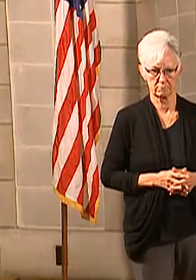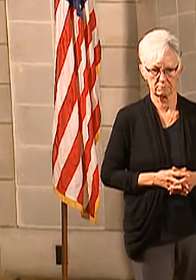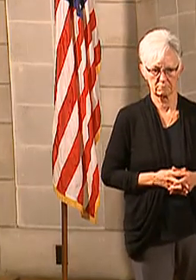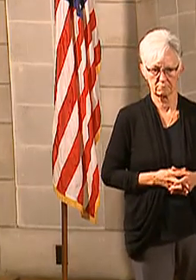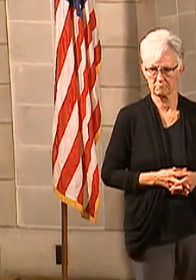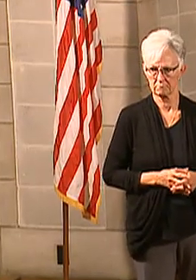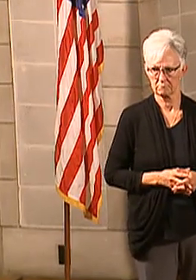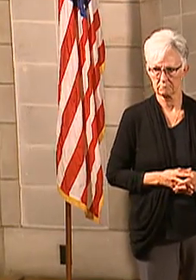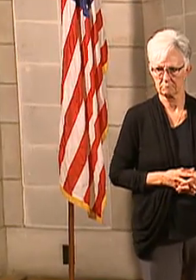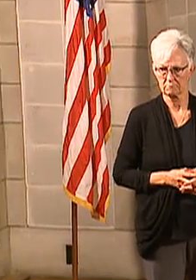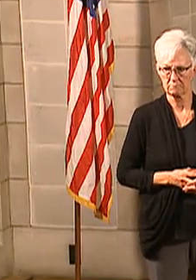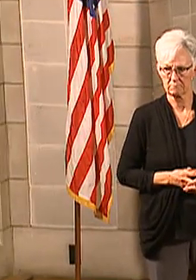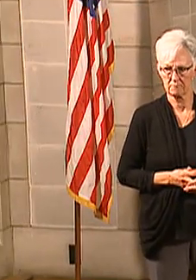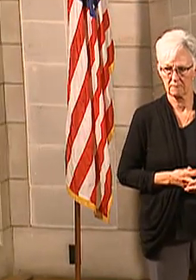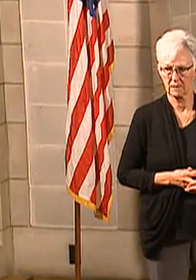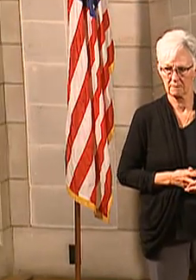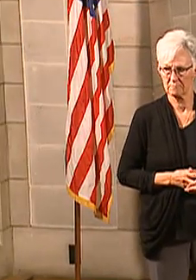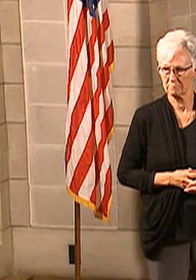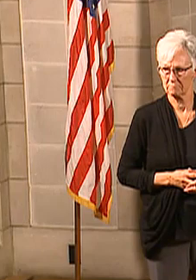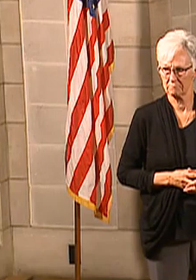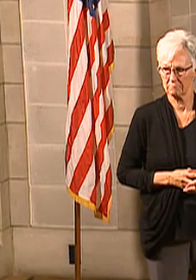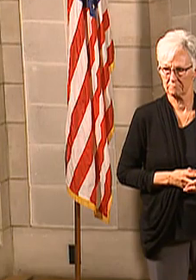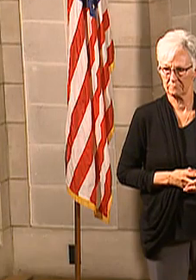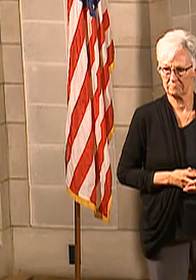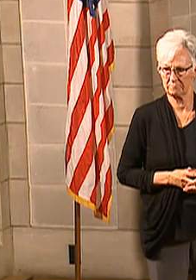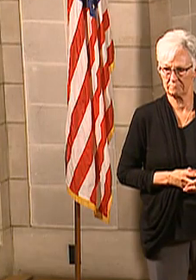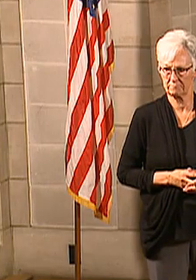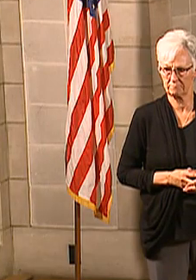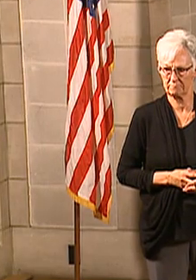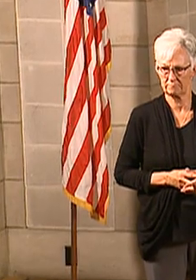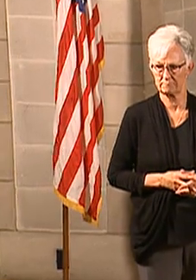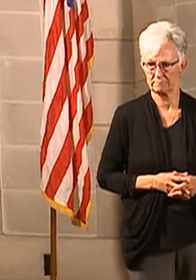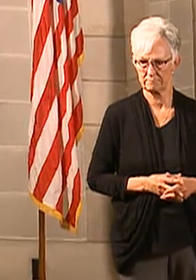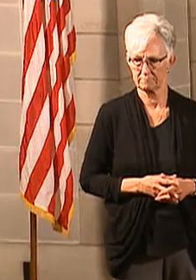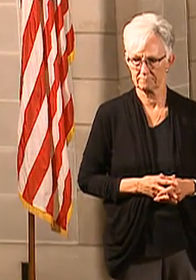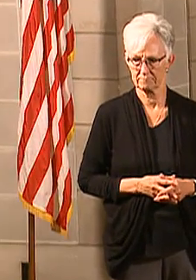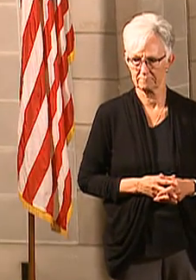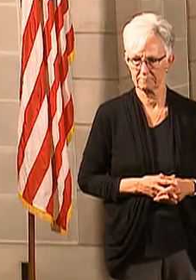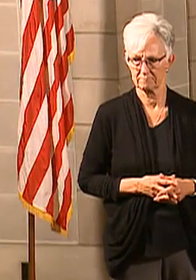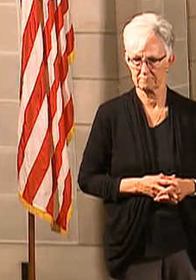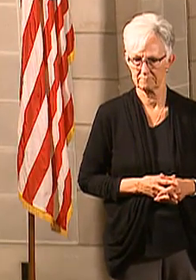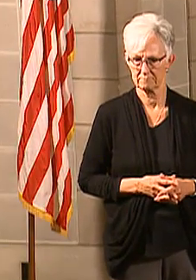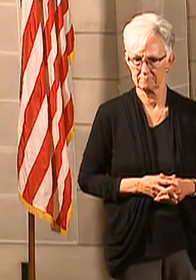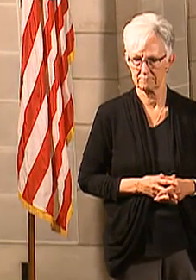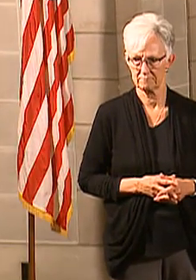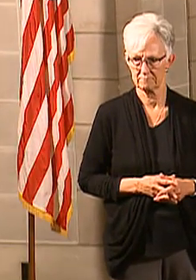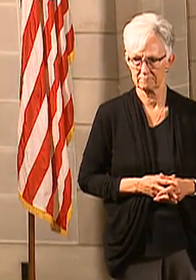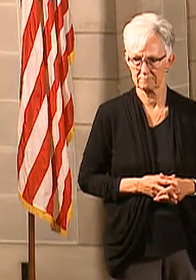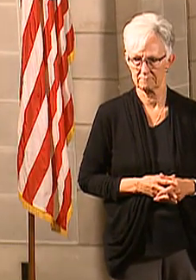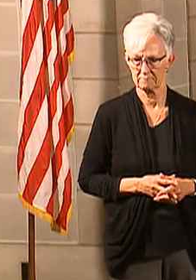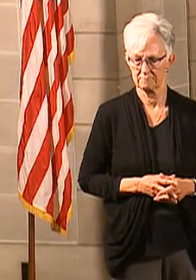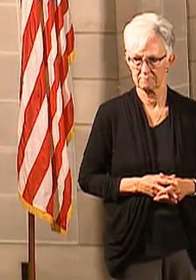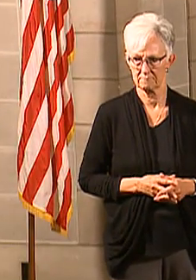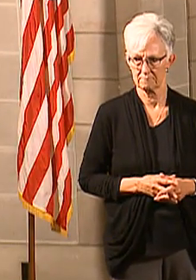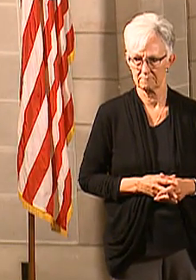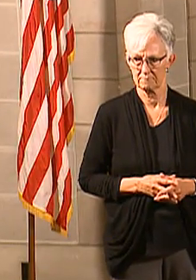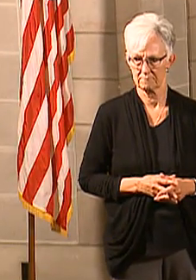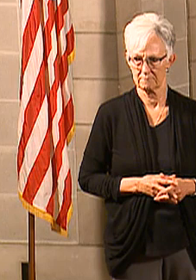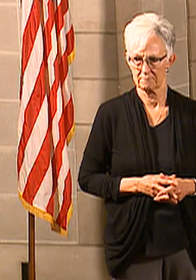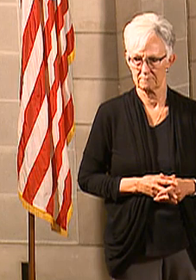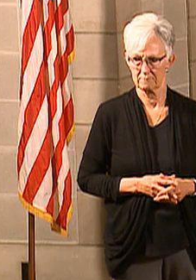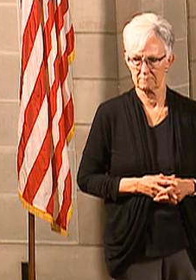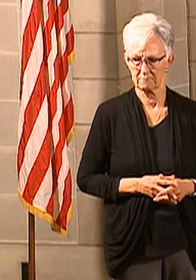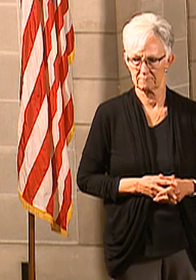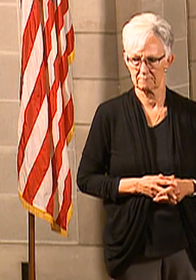I'm not seeing any. Paul? So I had a story last week about Sync Health not getting paid for